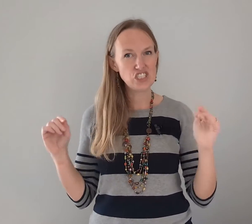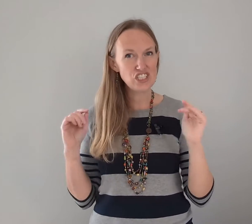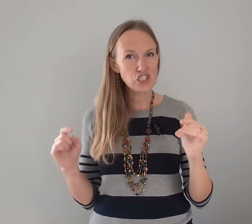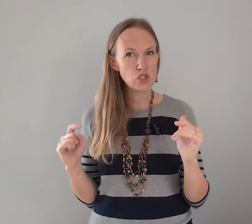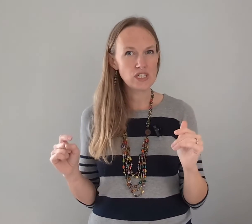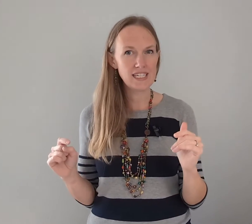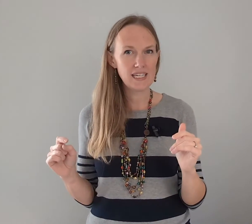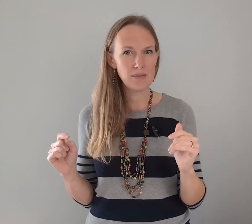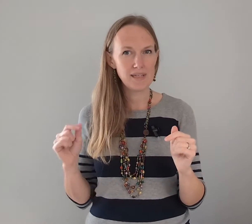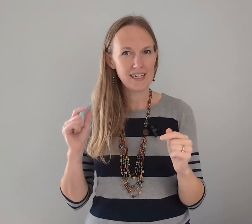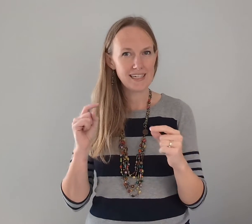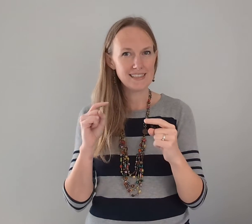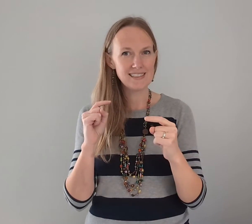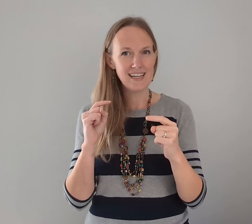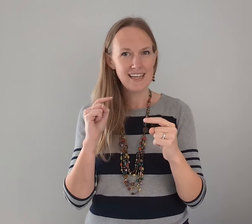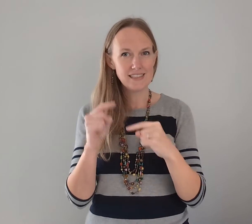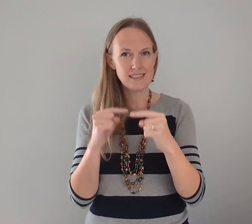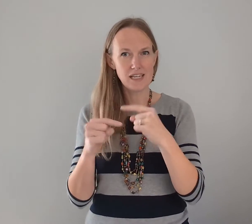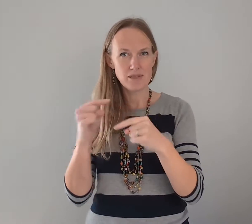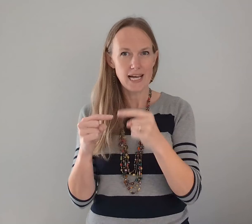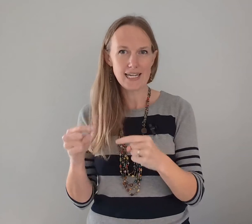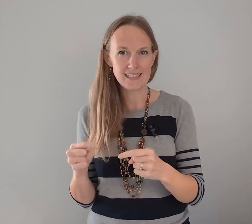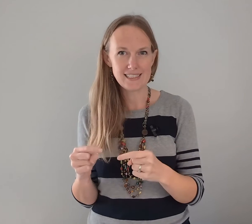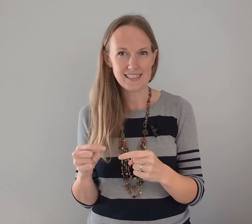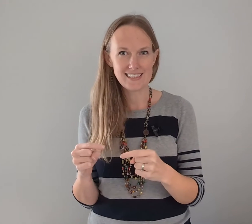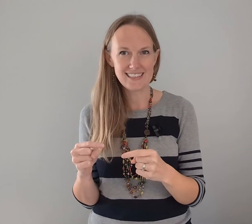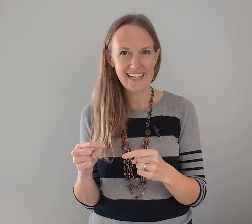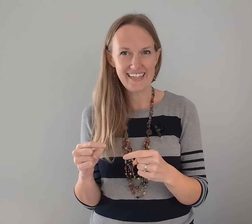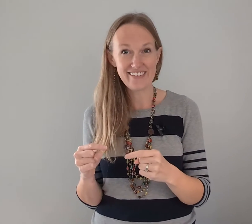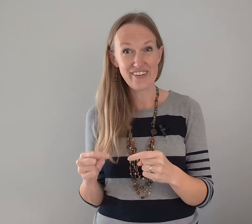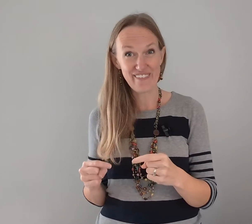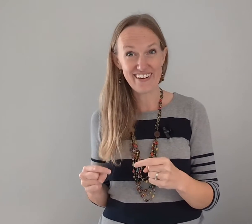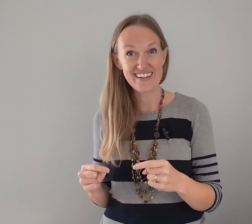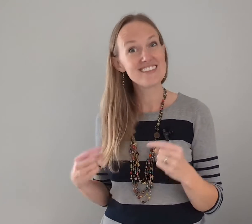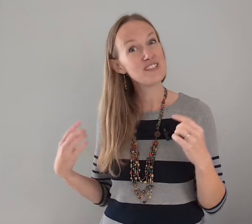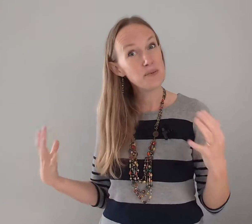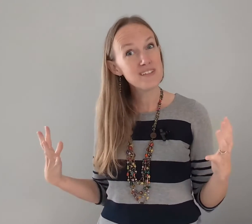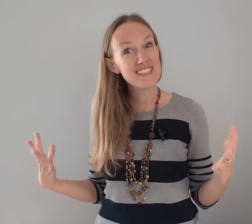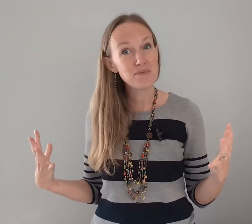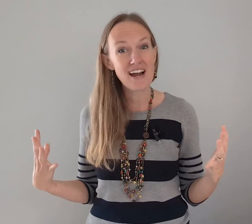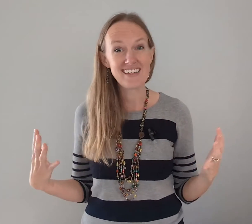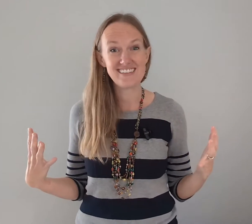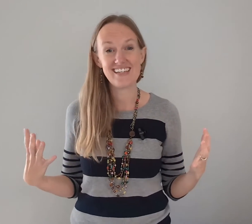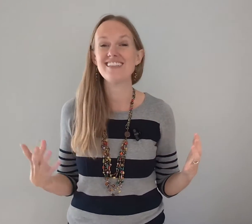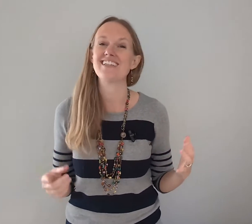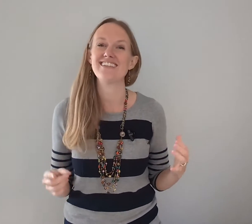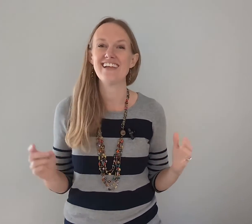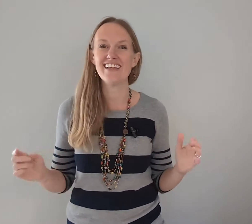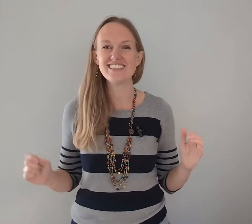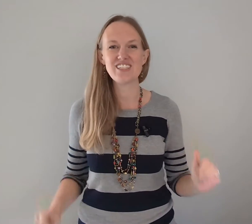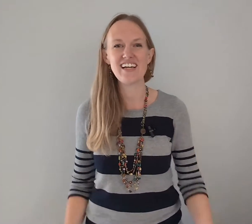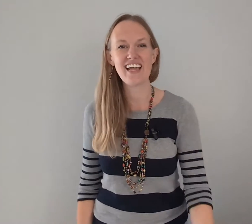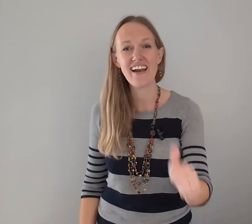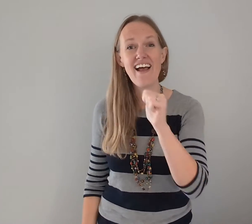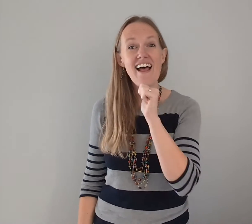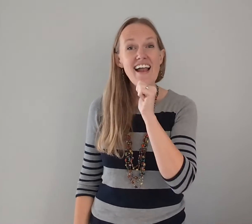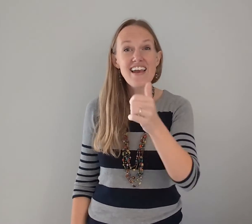just tricky because it's the same signs in slightly different order. So you will need to practice that section. Okay, let's try it again.